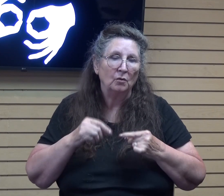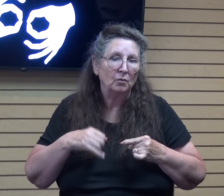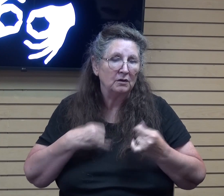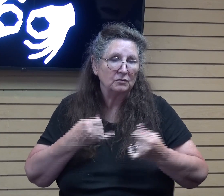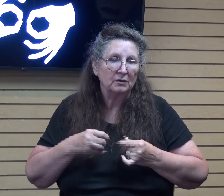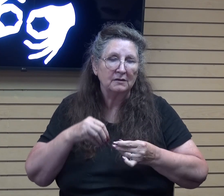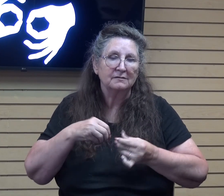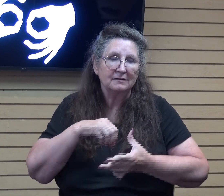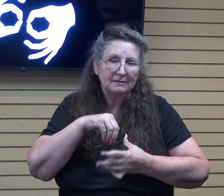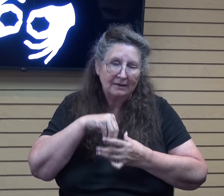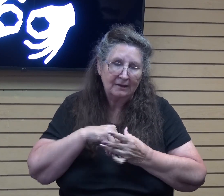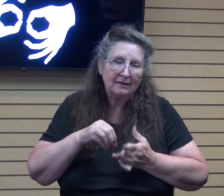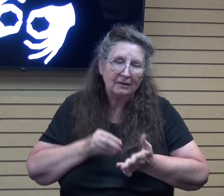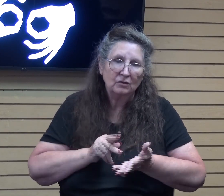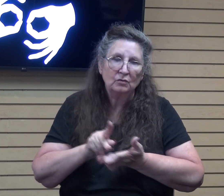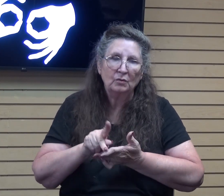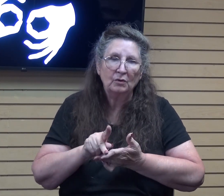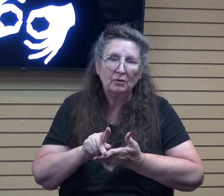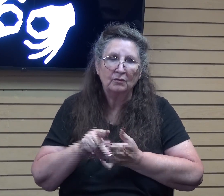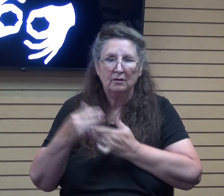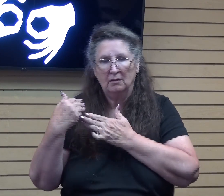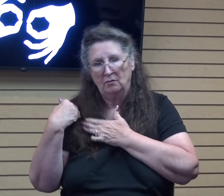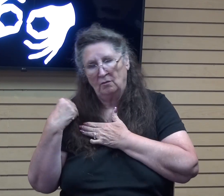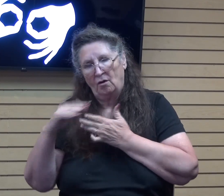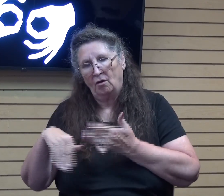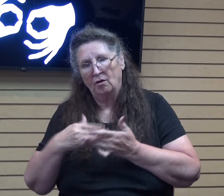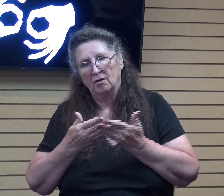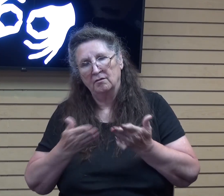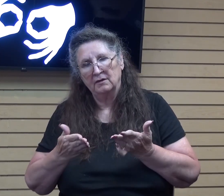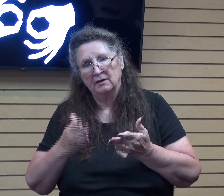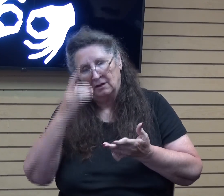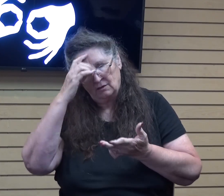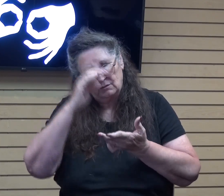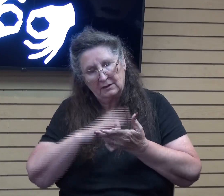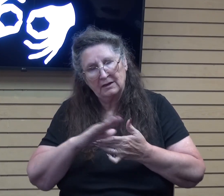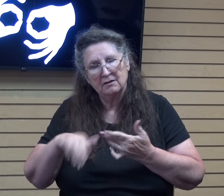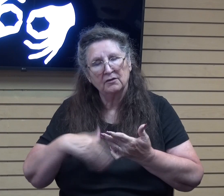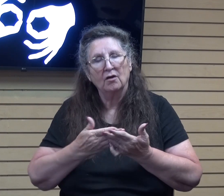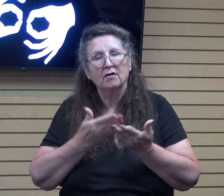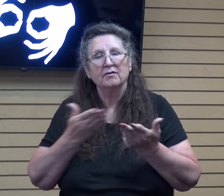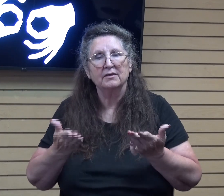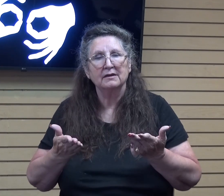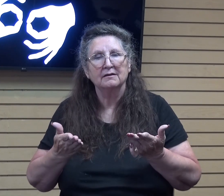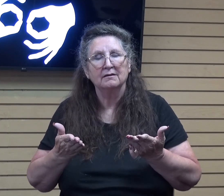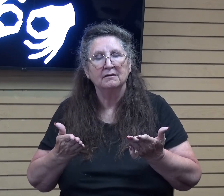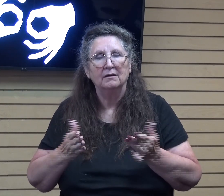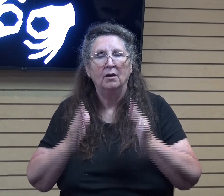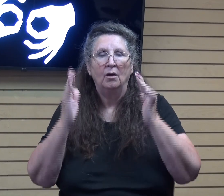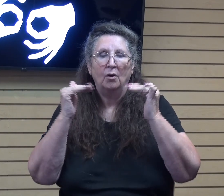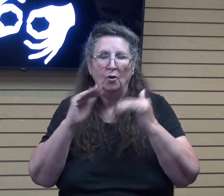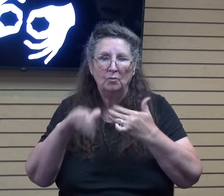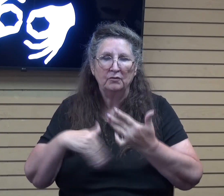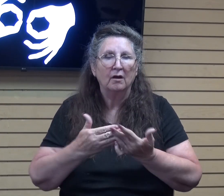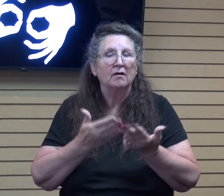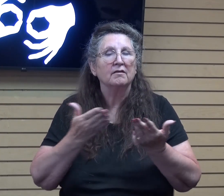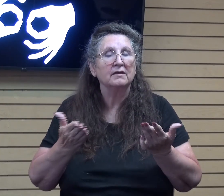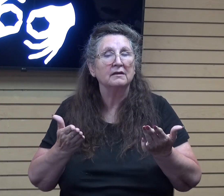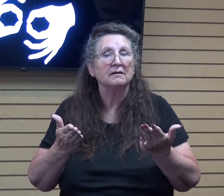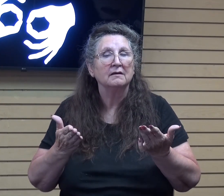truth, bears all things, believes all things, hopes all things,